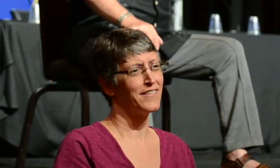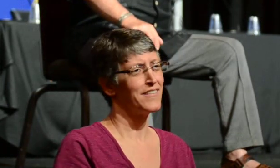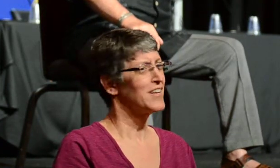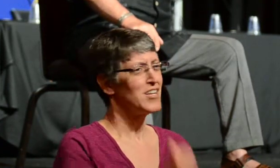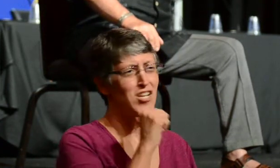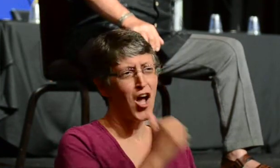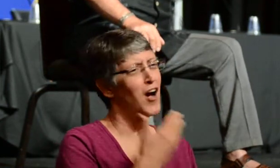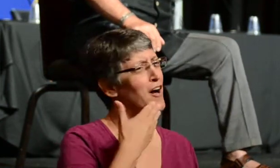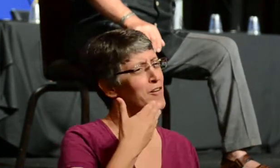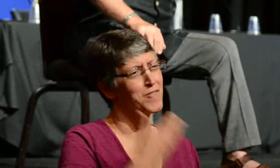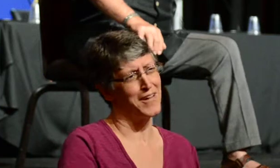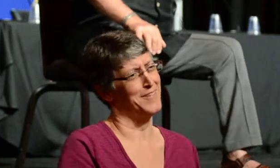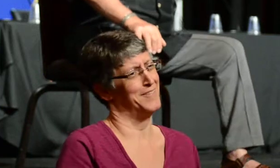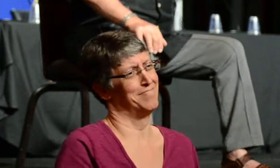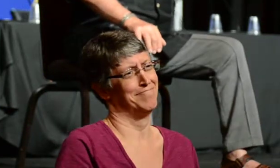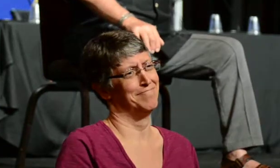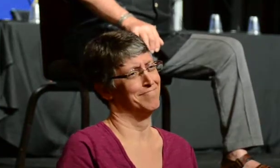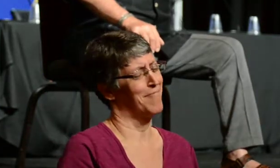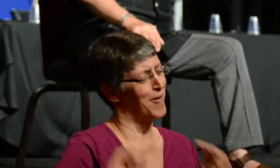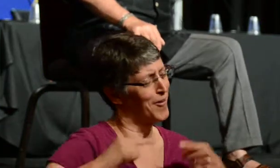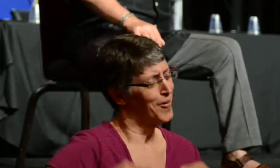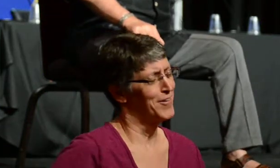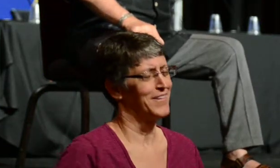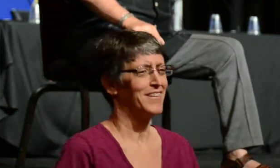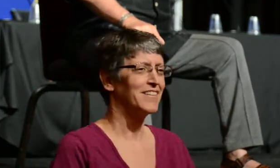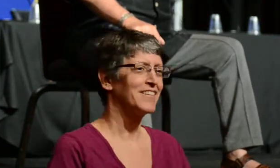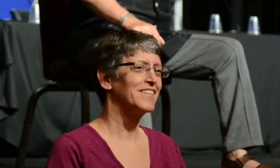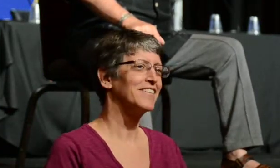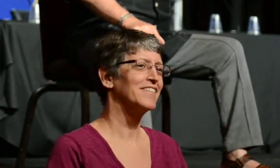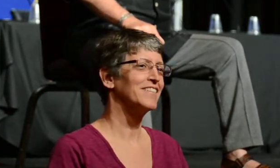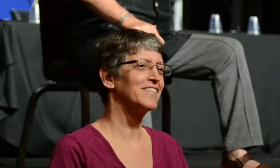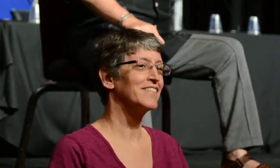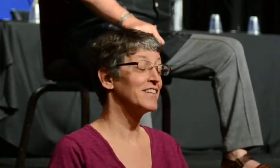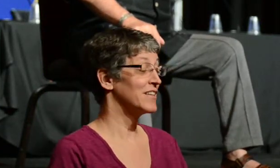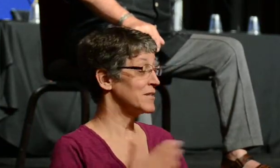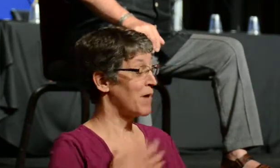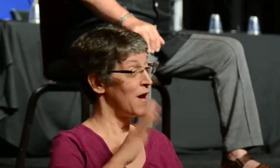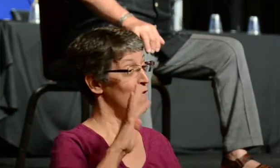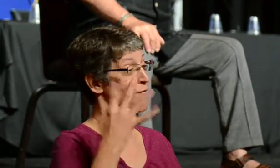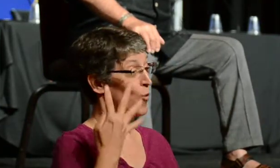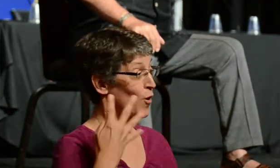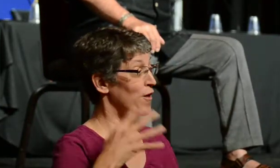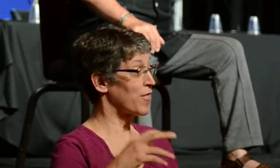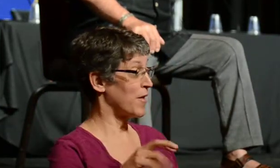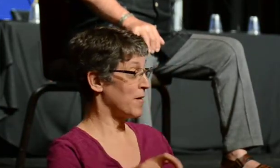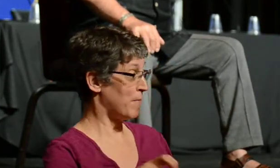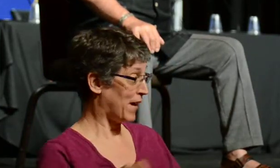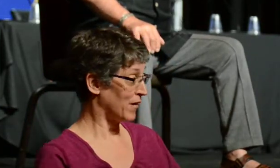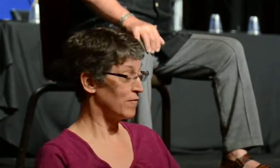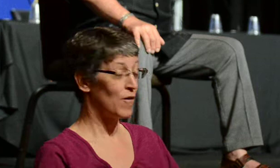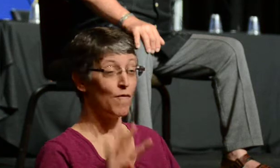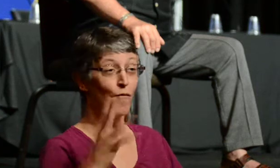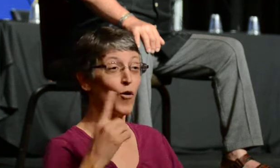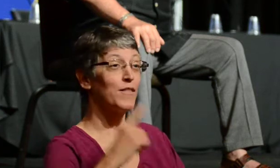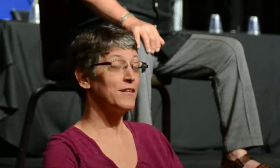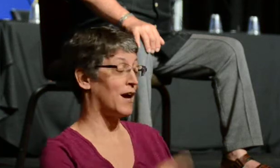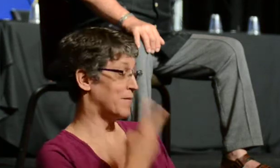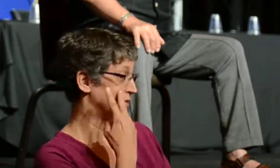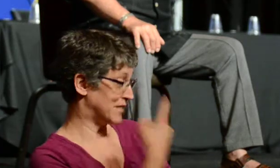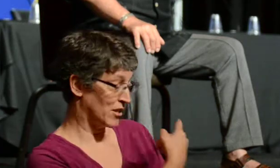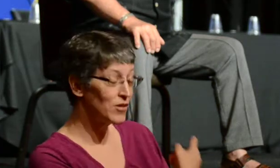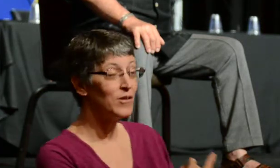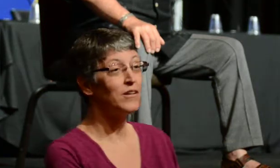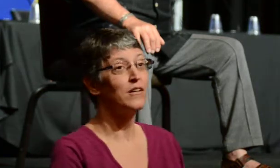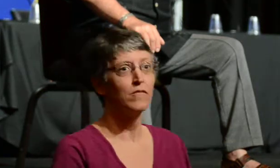Not too well. Yeah. Go ahead. This is my 4th panel of yours. And Really?